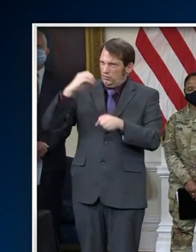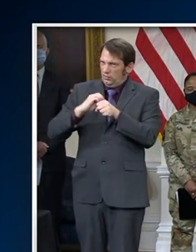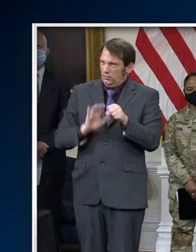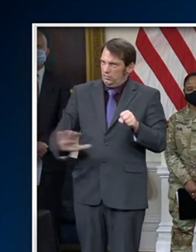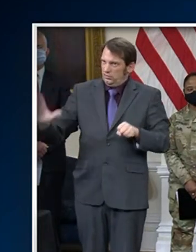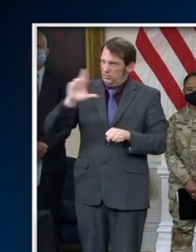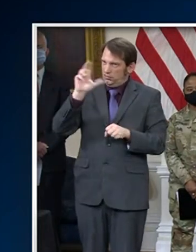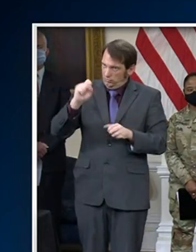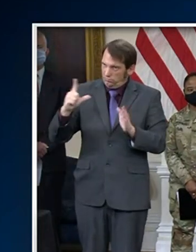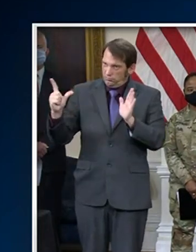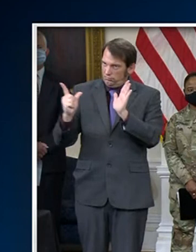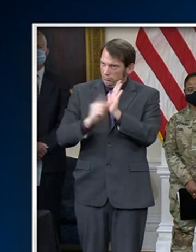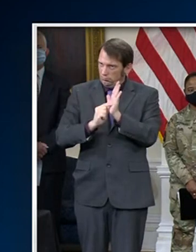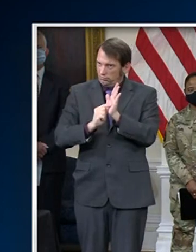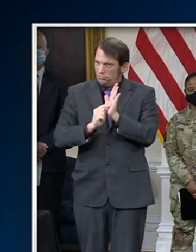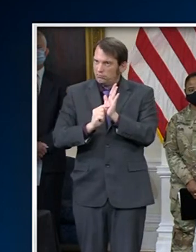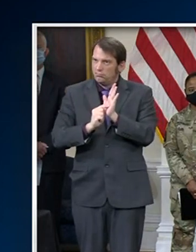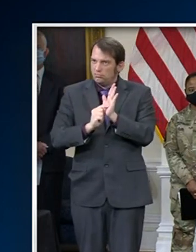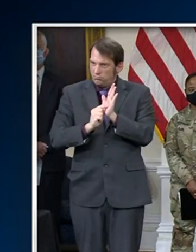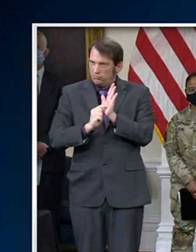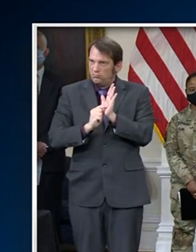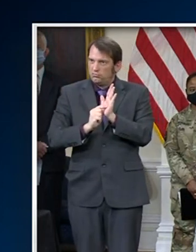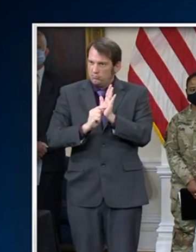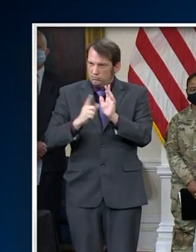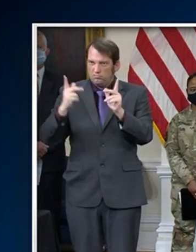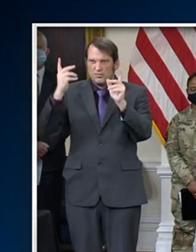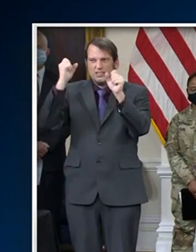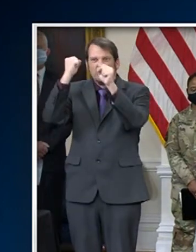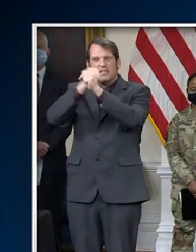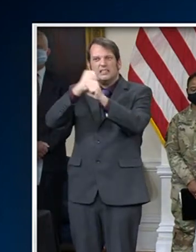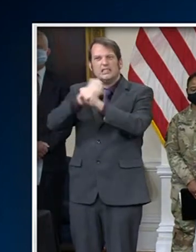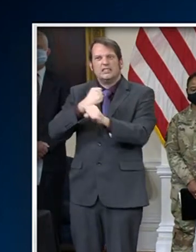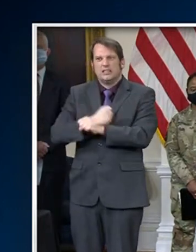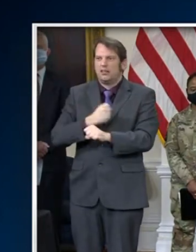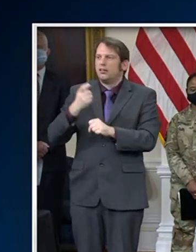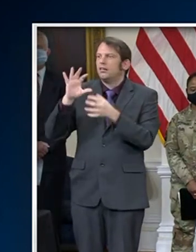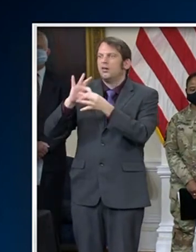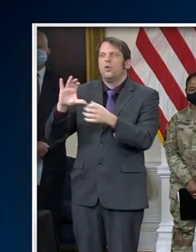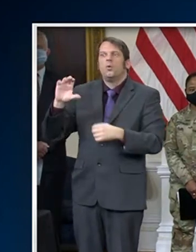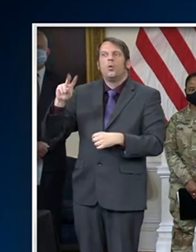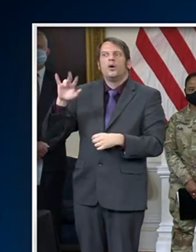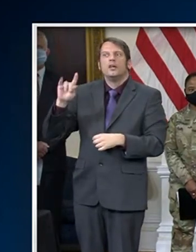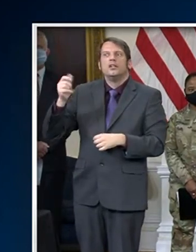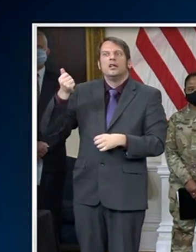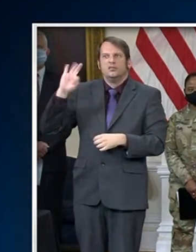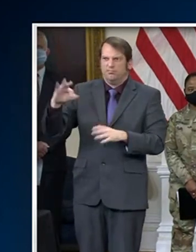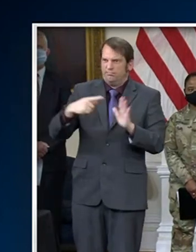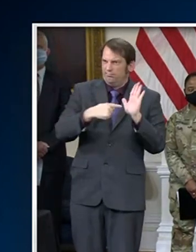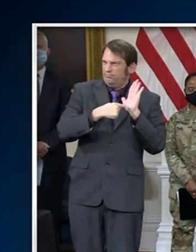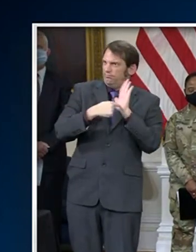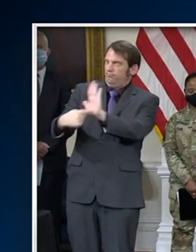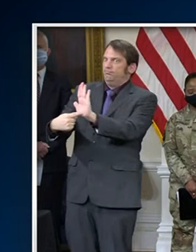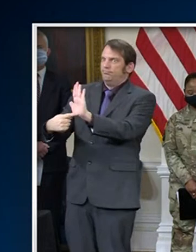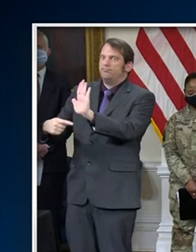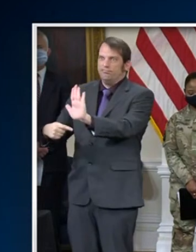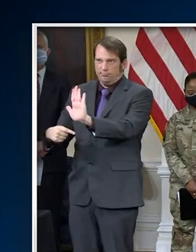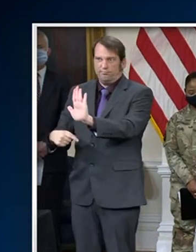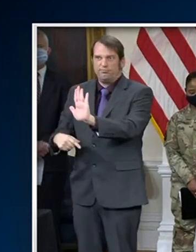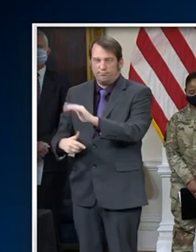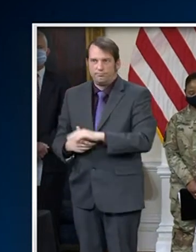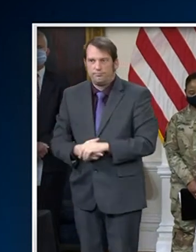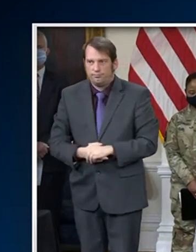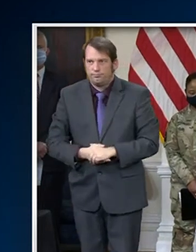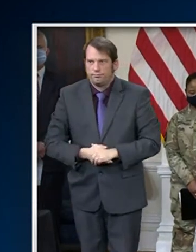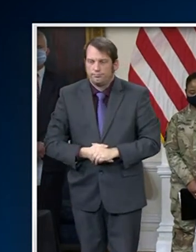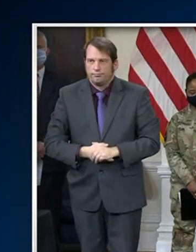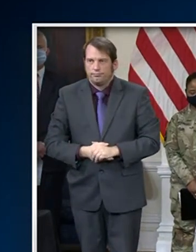for COVID-19 vaccinations. It shows that one of the biggest problems facing us is